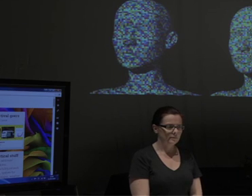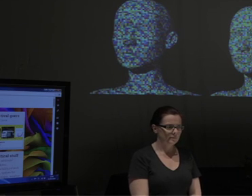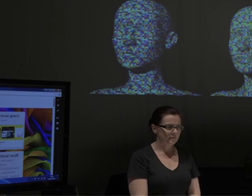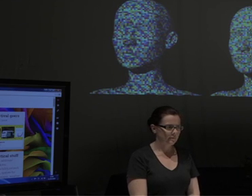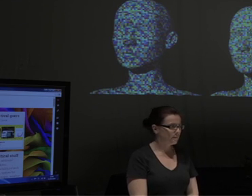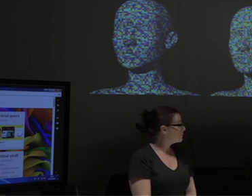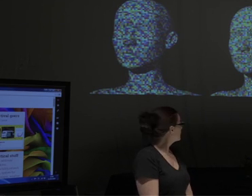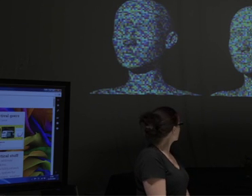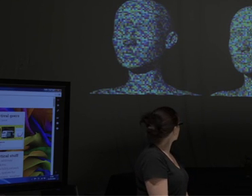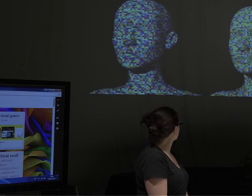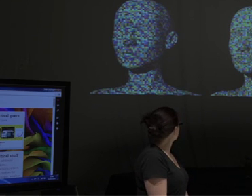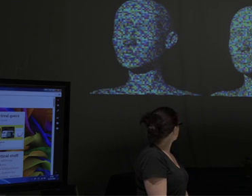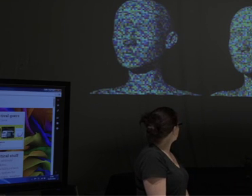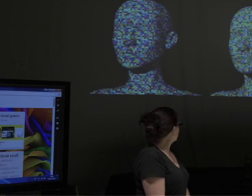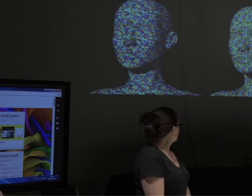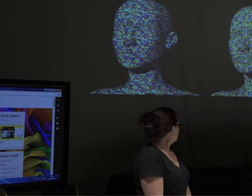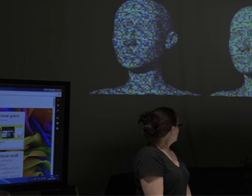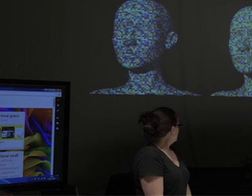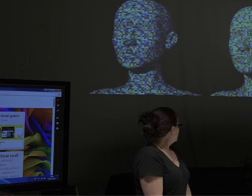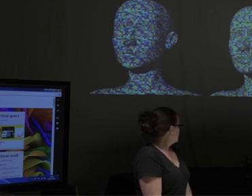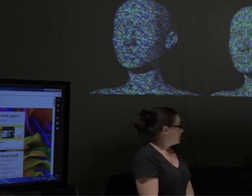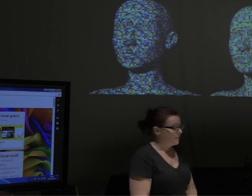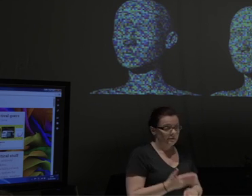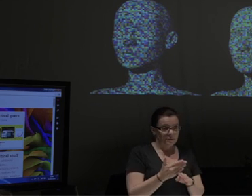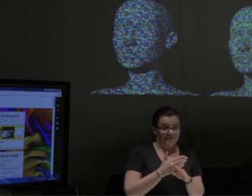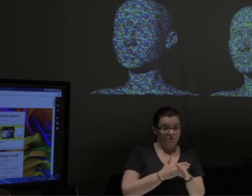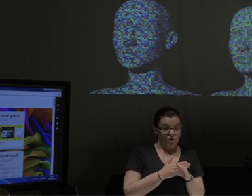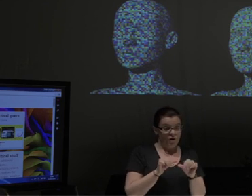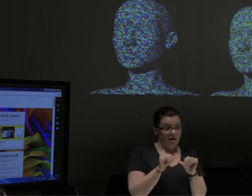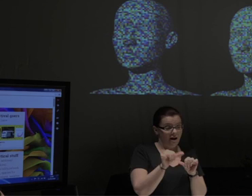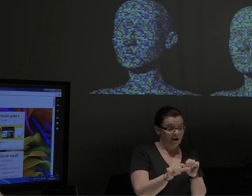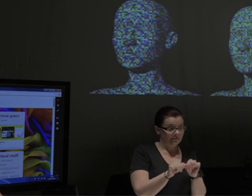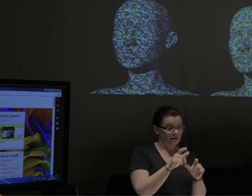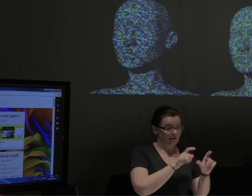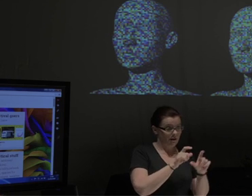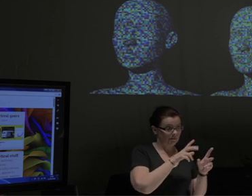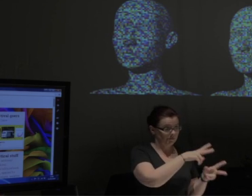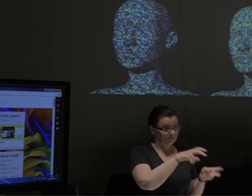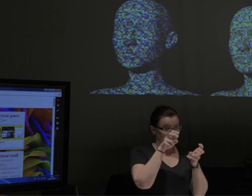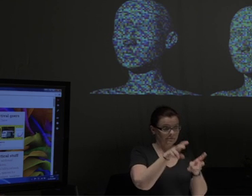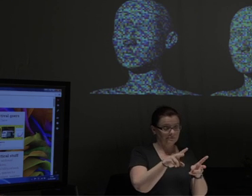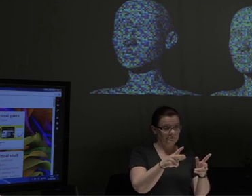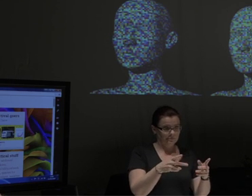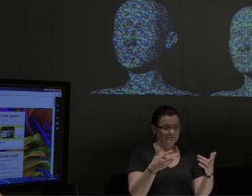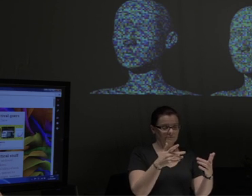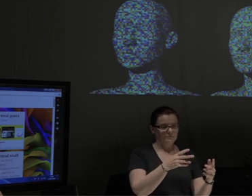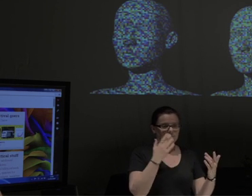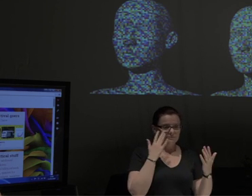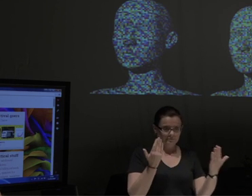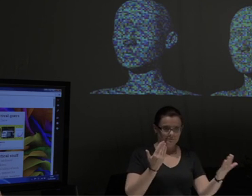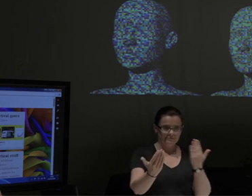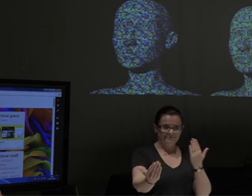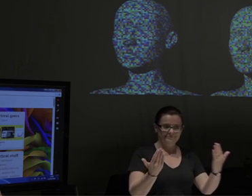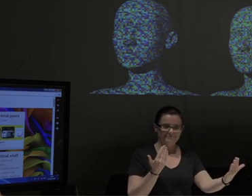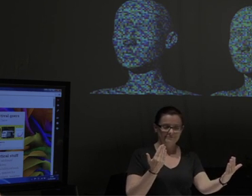This is how the before and after data is taken to create a visual representation of the collective mood. Improvements in mood are shown